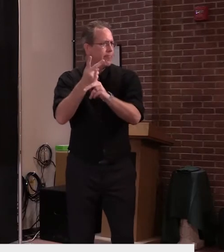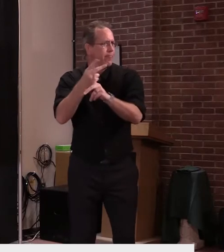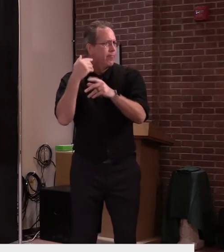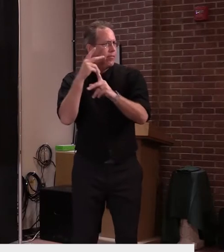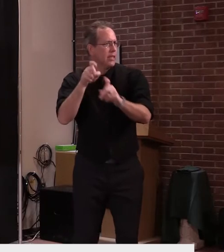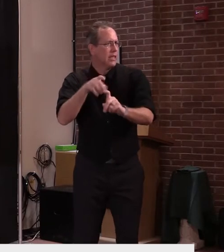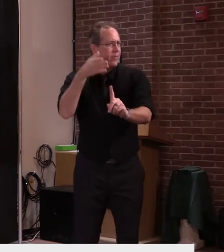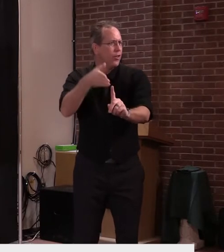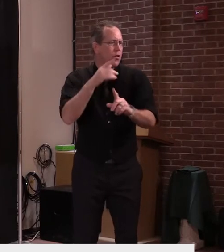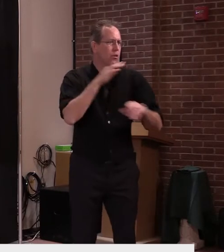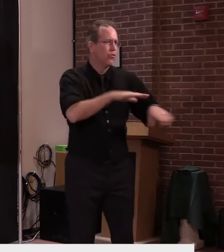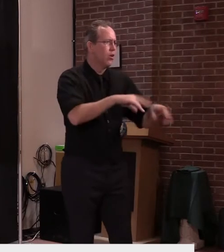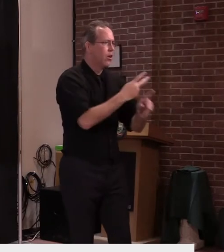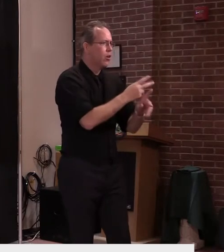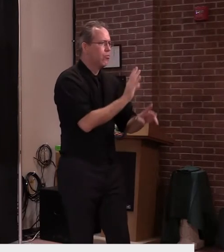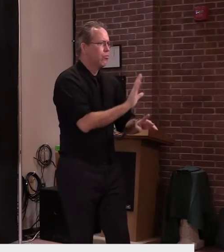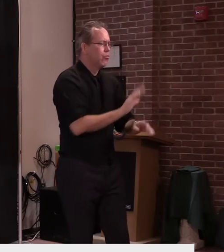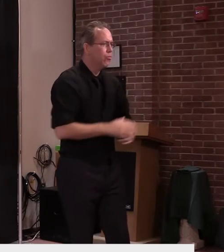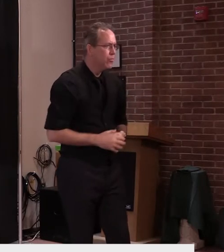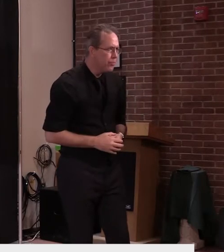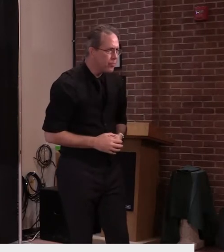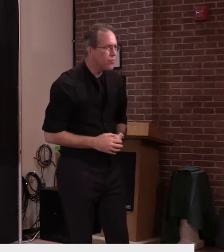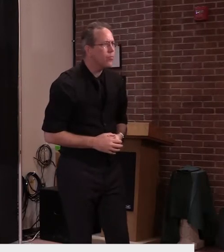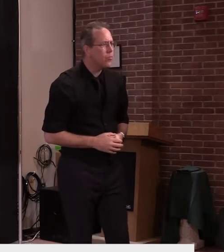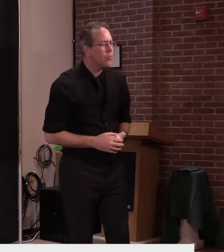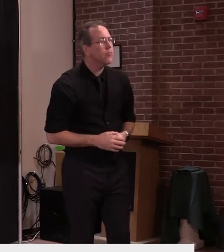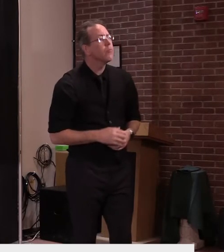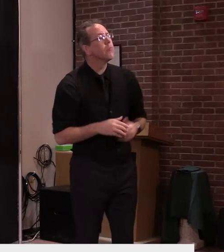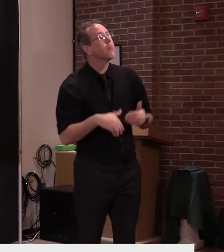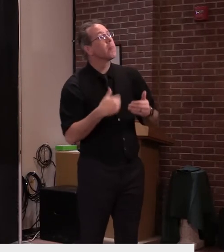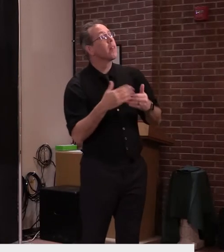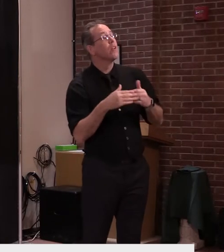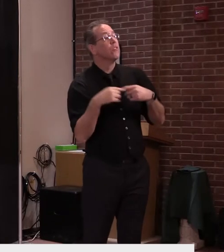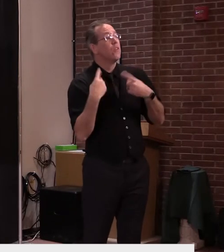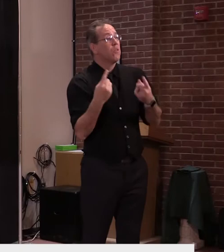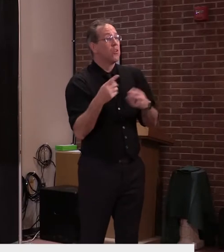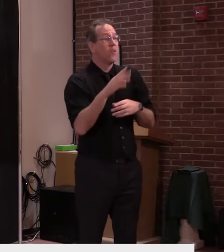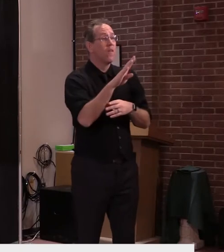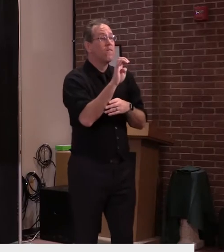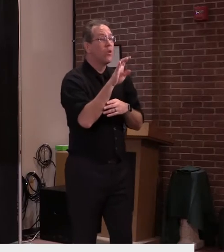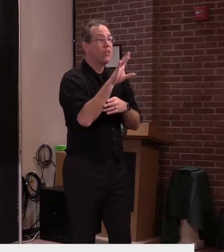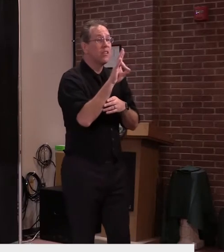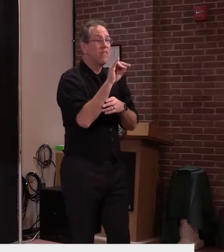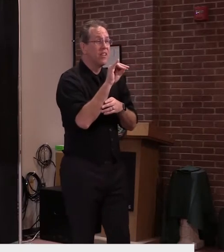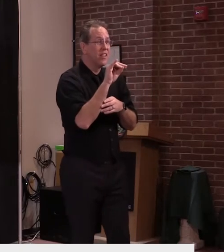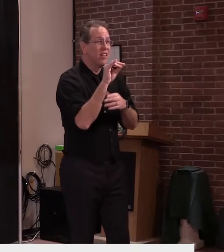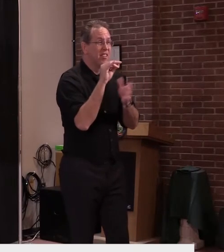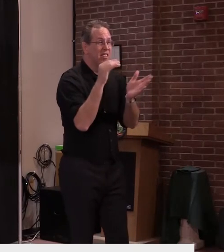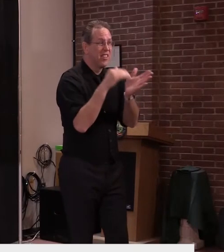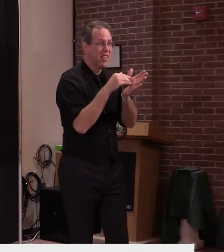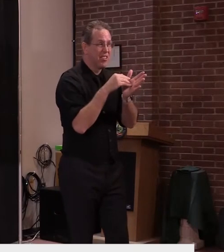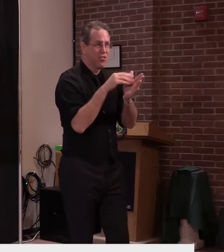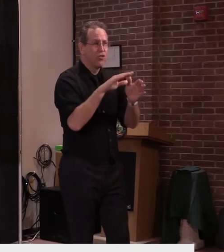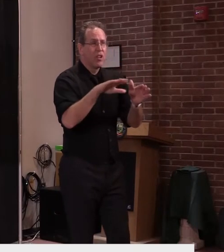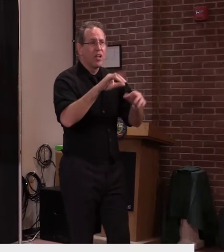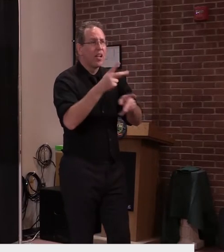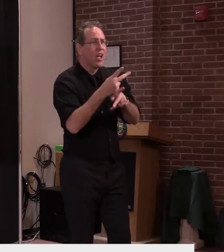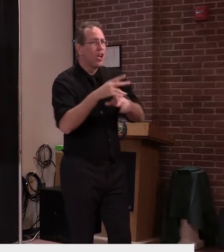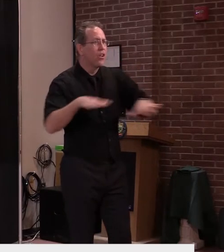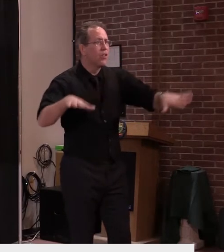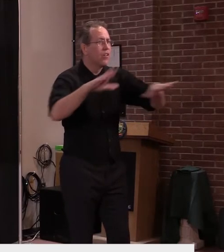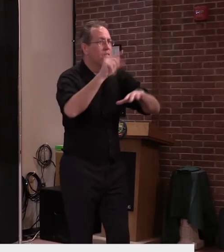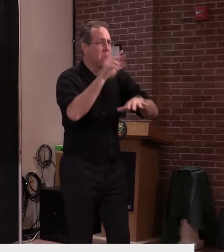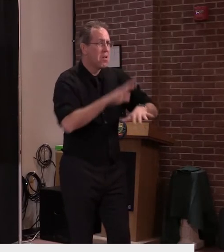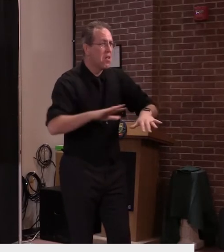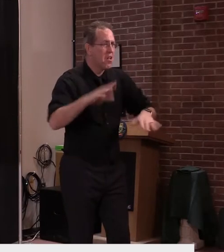this point, more than 470 Vermont child care programs have already signed up to take part in the Test to Tots program. To